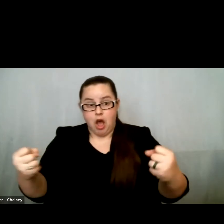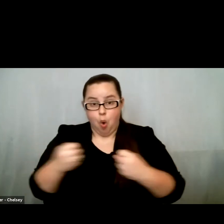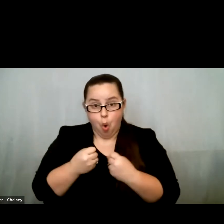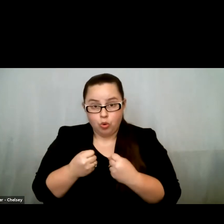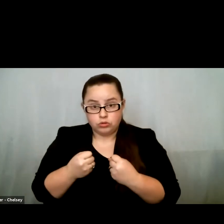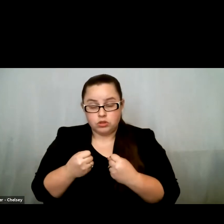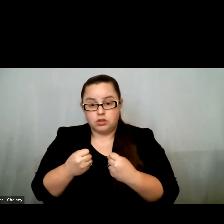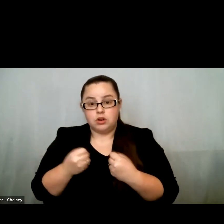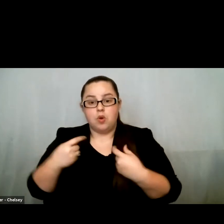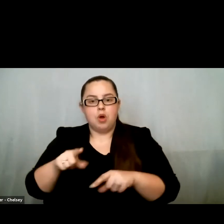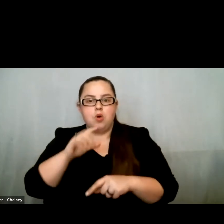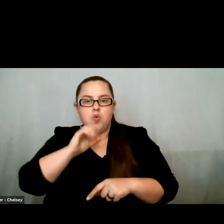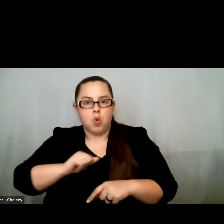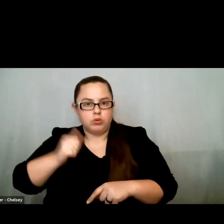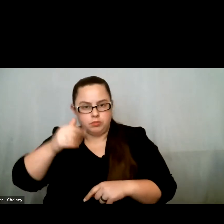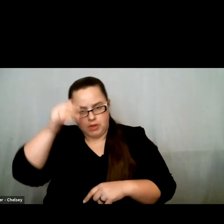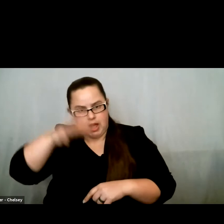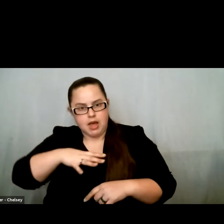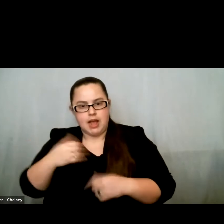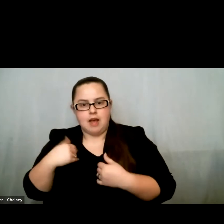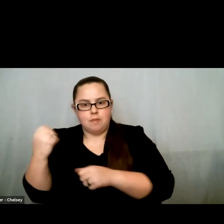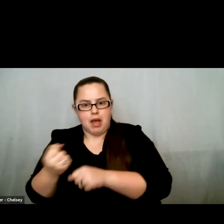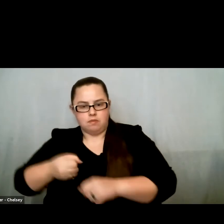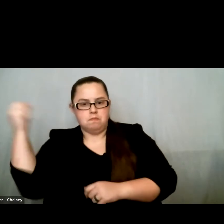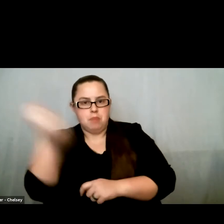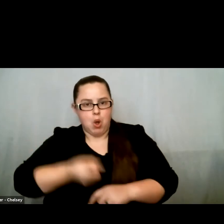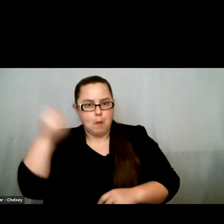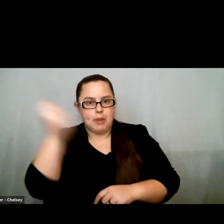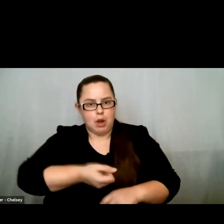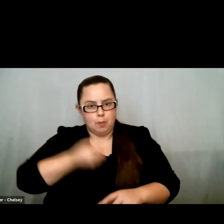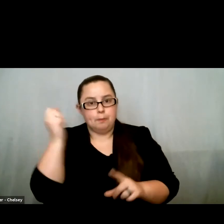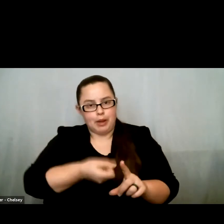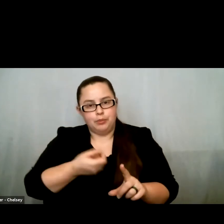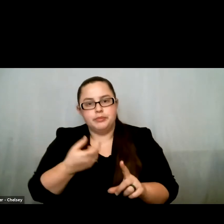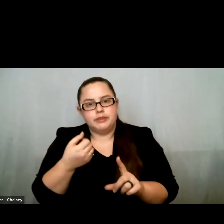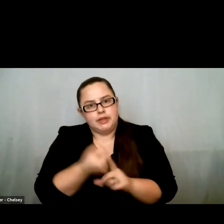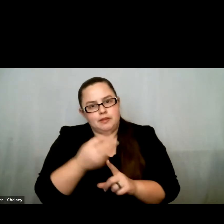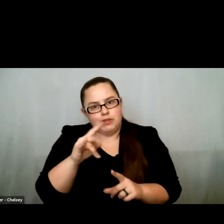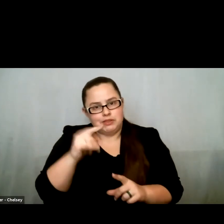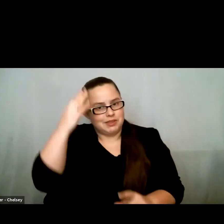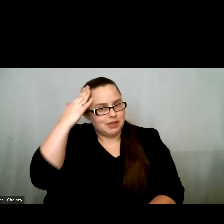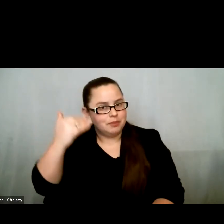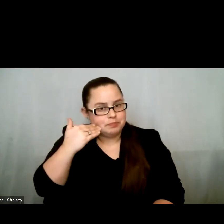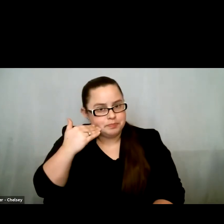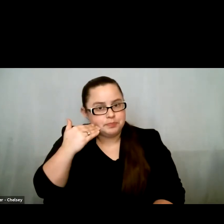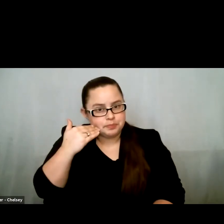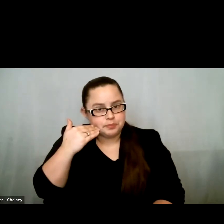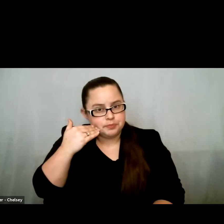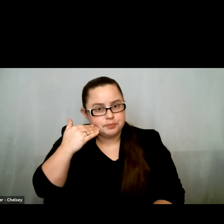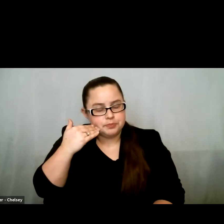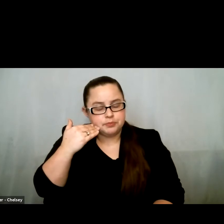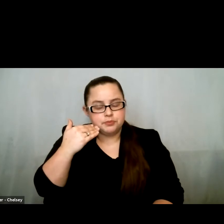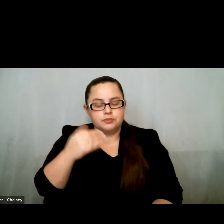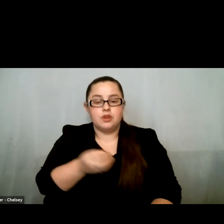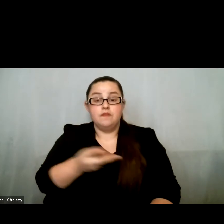the older man wielded a bat, striking Vincent in the head. There were a couple of